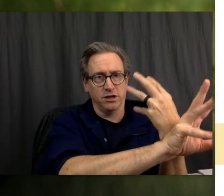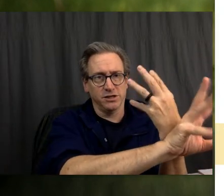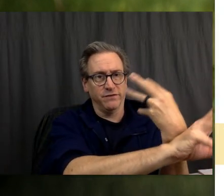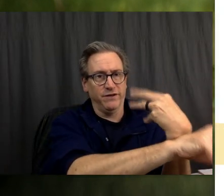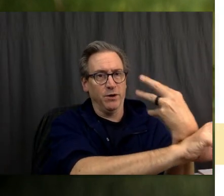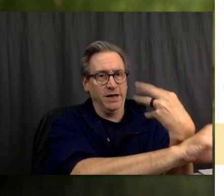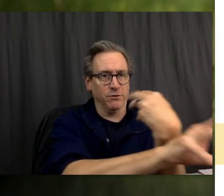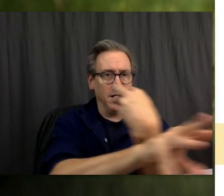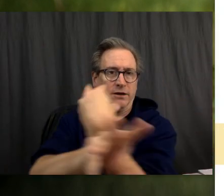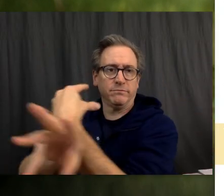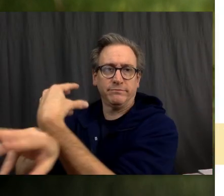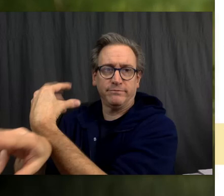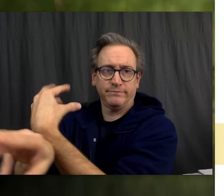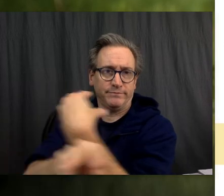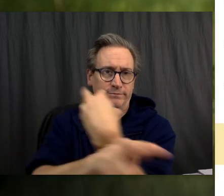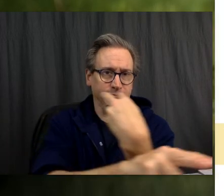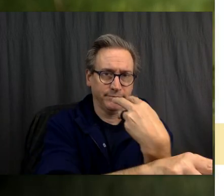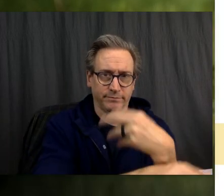because there's a video on either end.